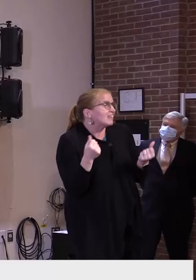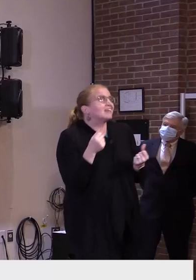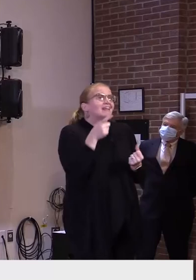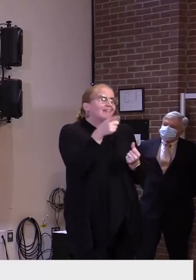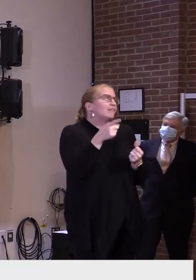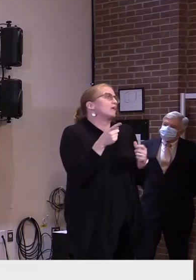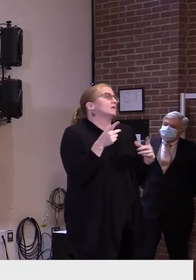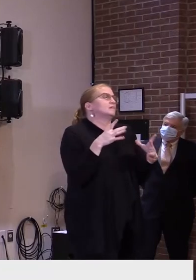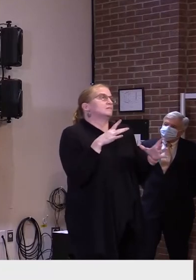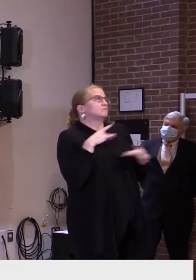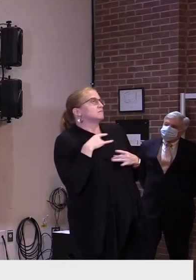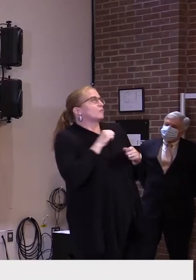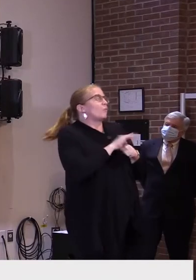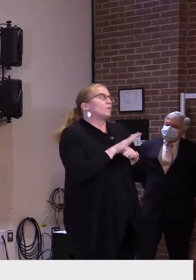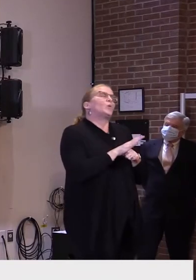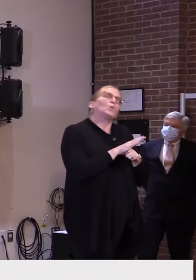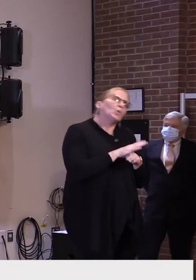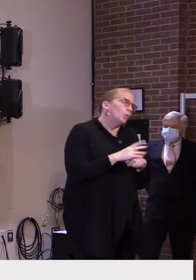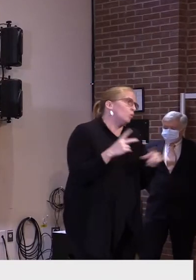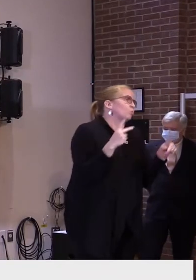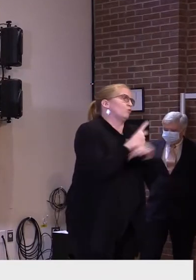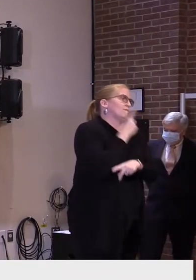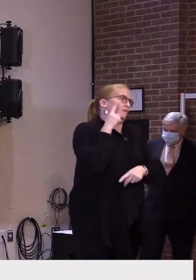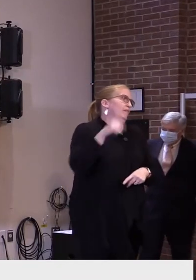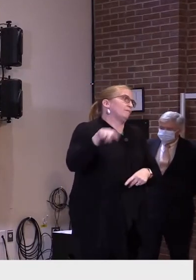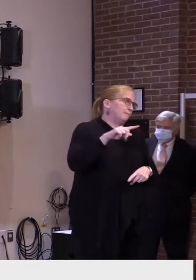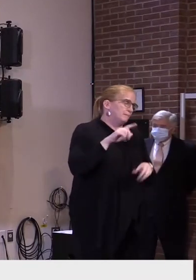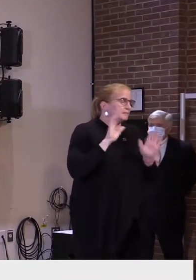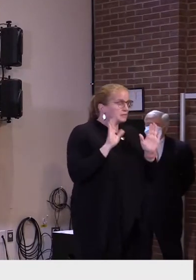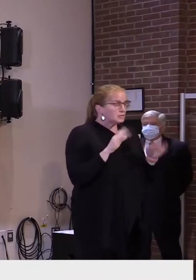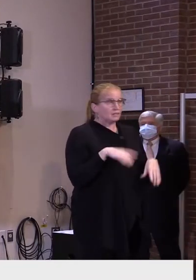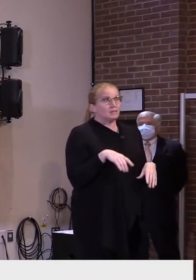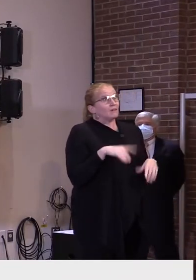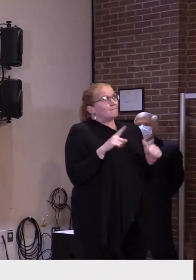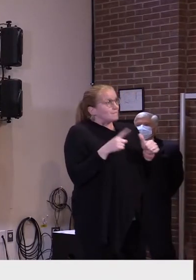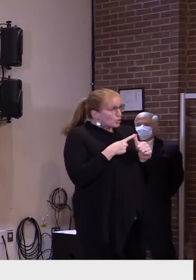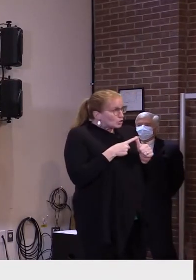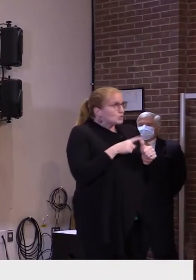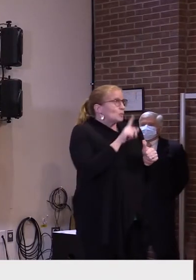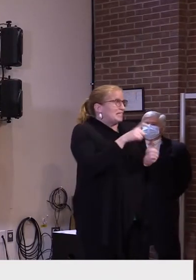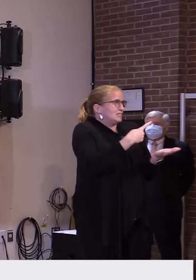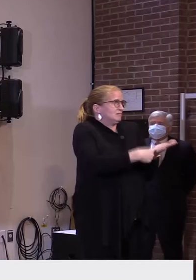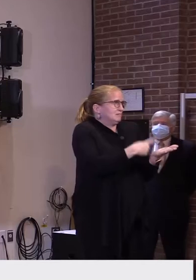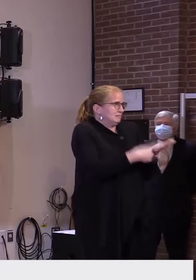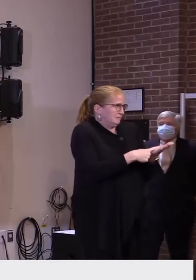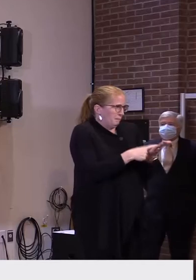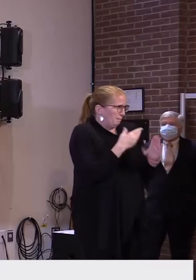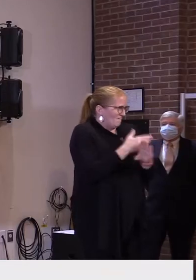talk before you go. We once called it the COVID talk, but now the